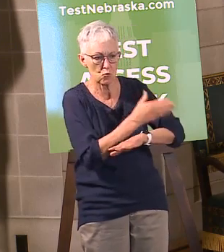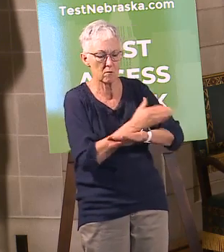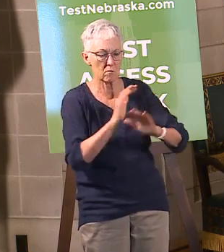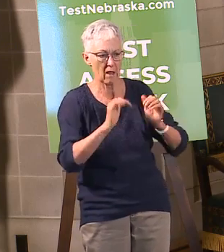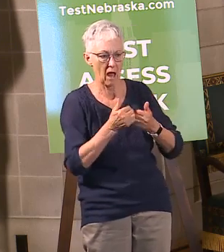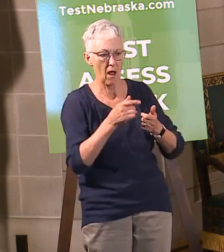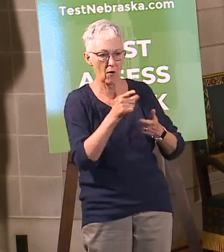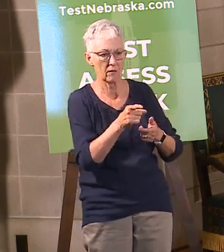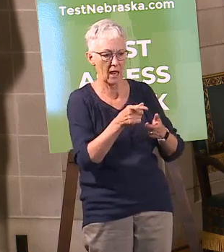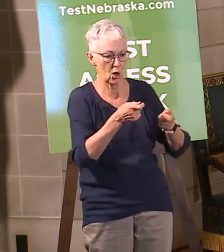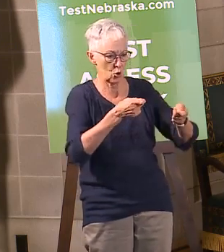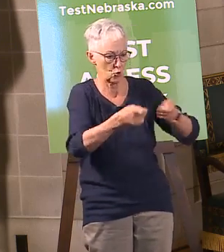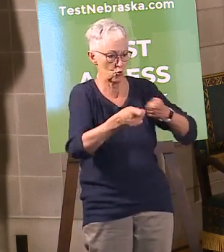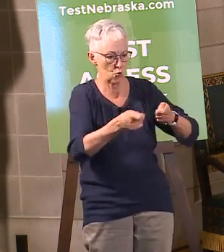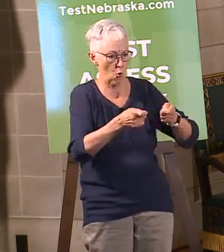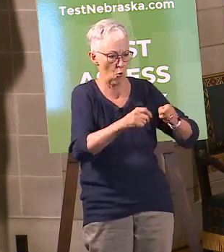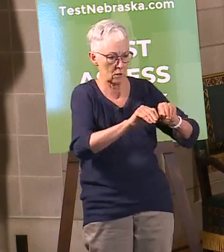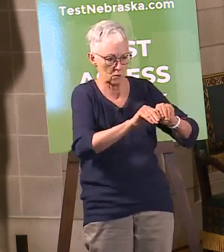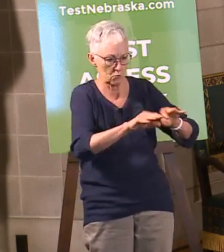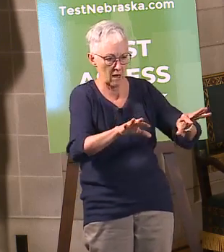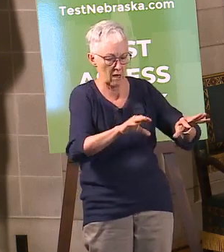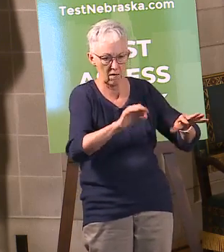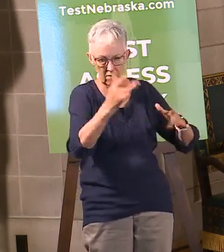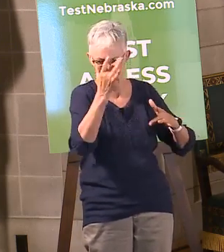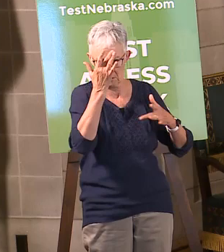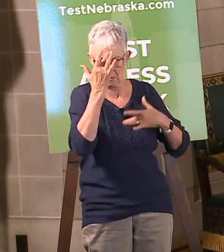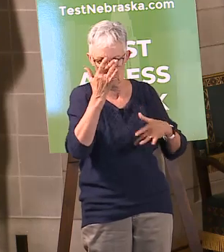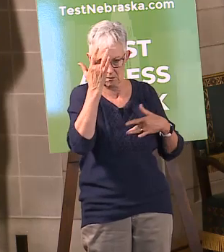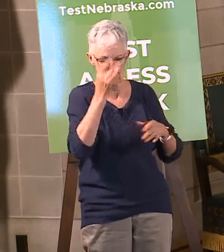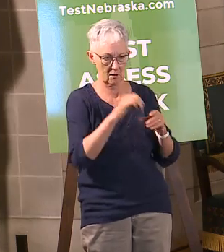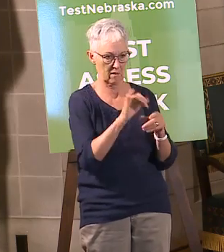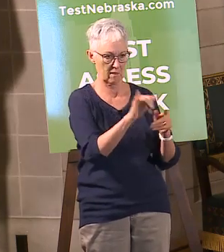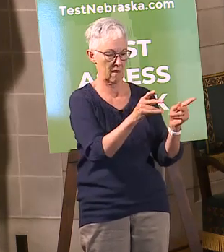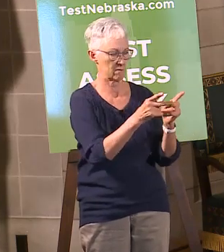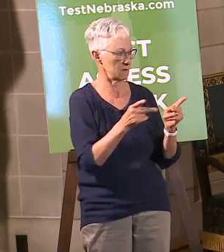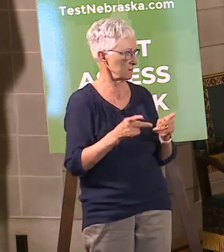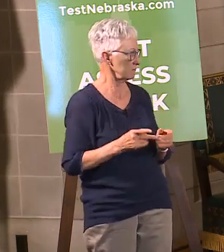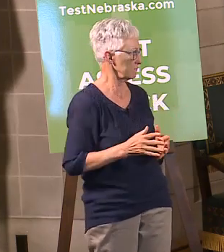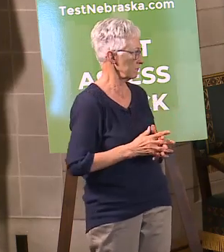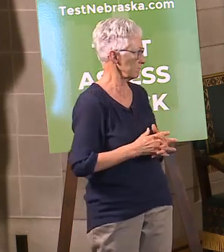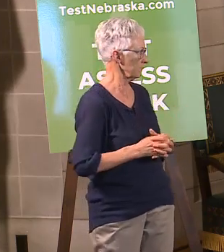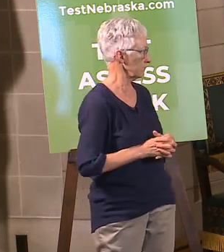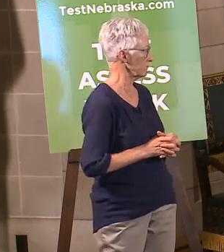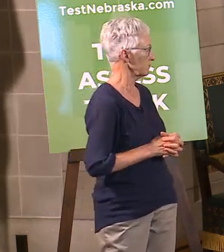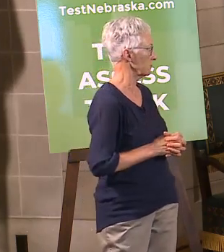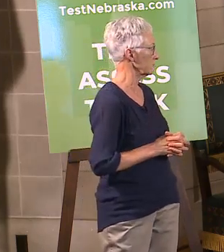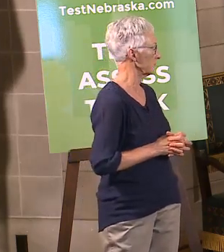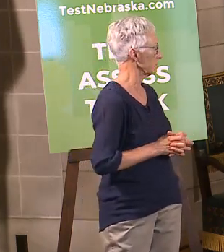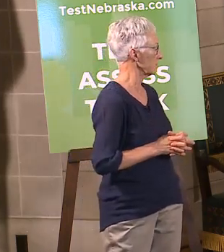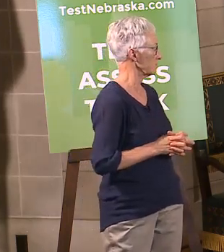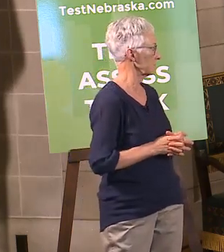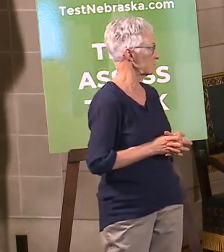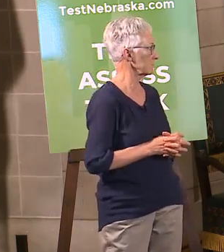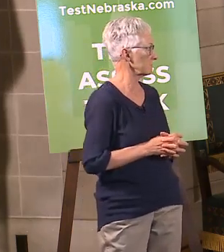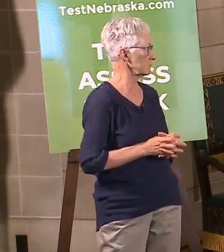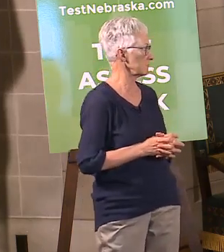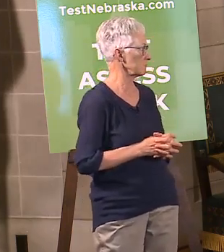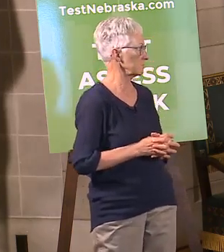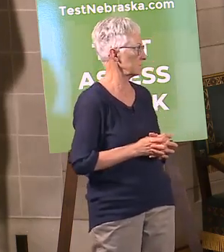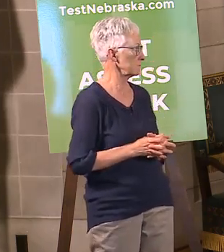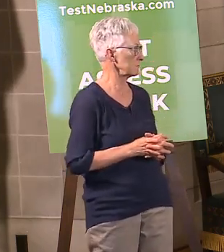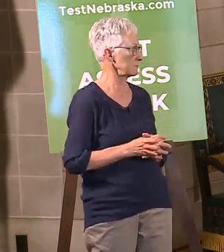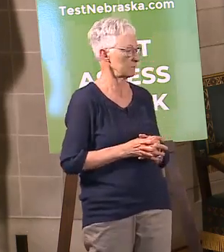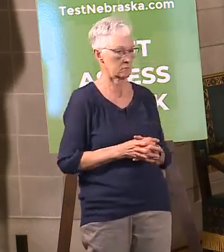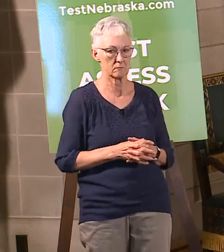practices. And just, Becky, what's the policy with regard to doing those investigations? You don't talk about those investigations while they're ongoing, is that